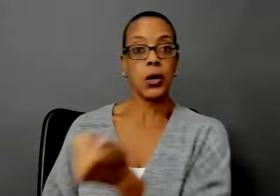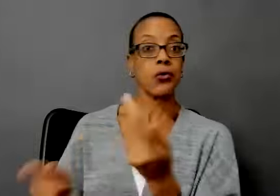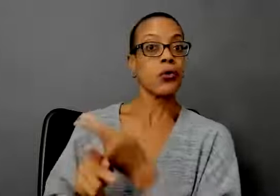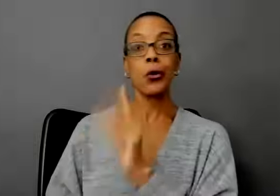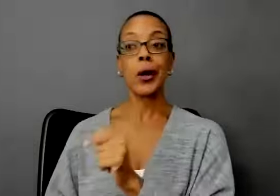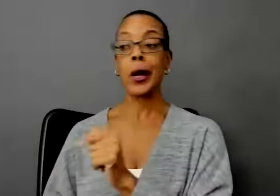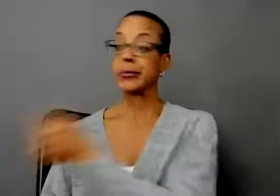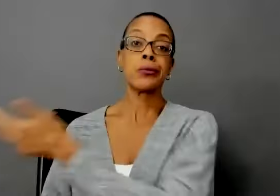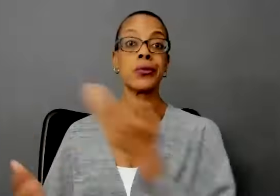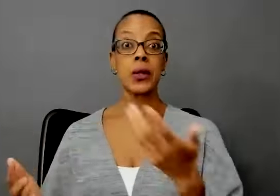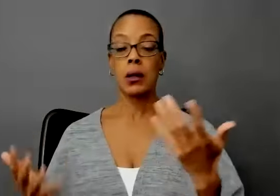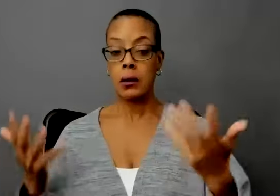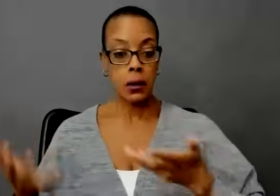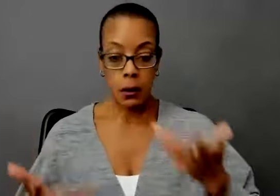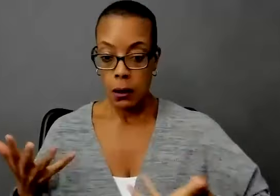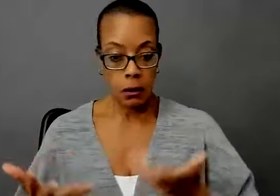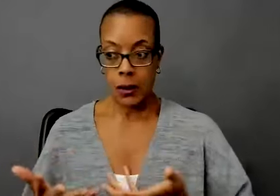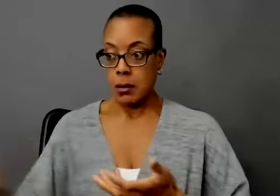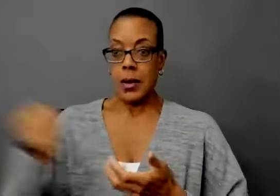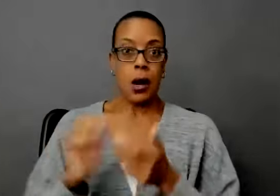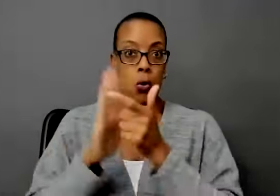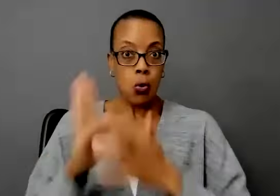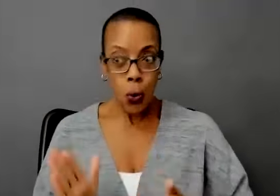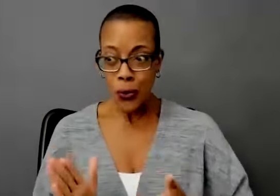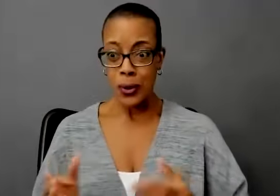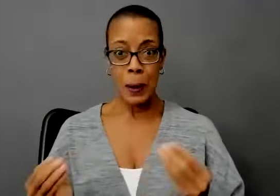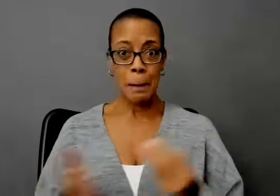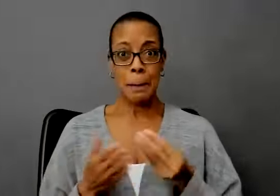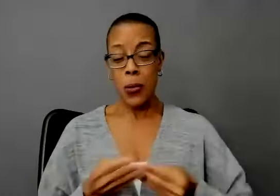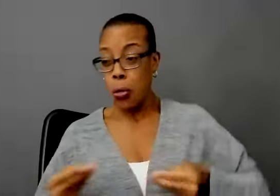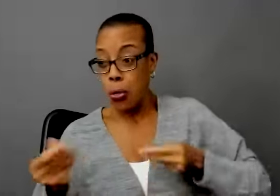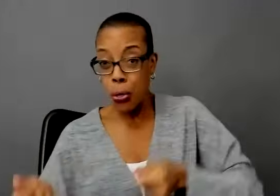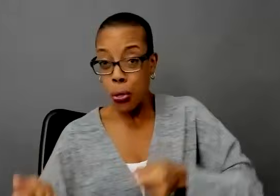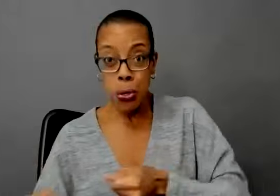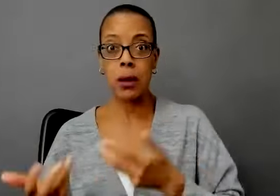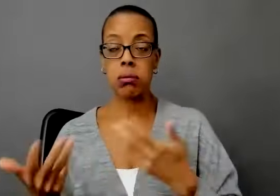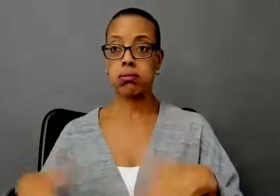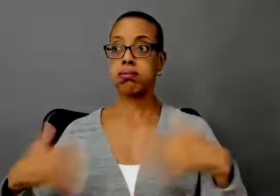having to hire a lawyer, potentially at significant costs, just to assert their right to